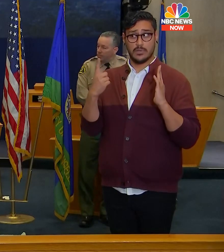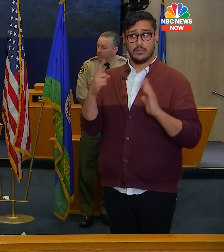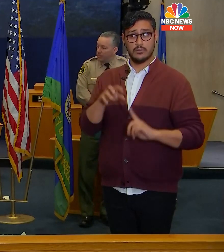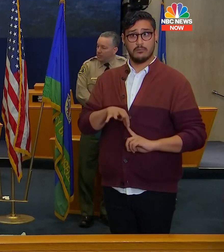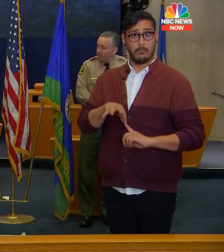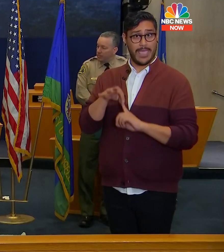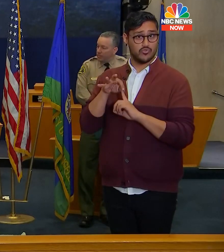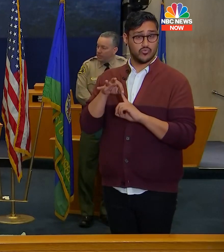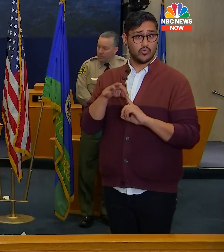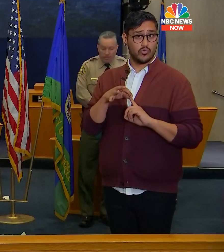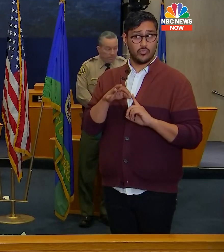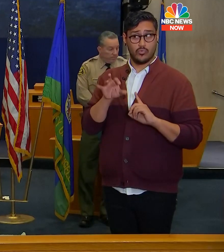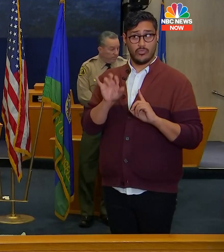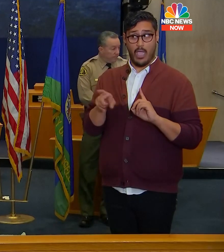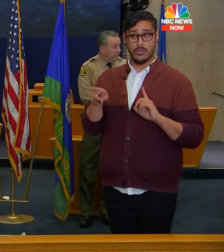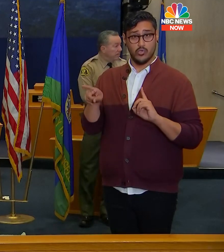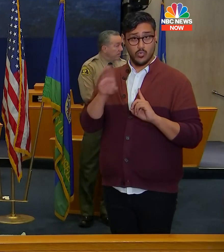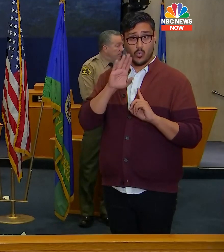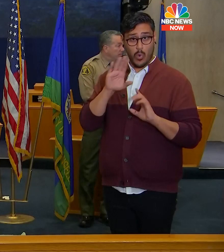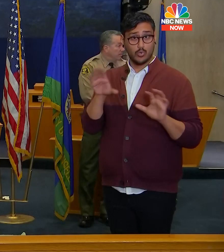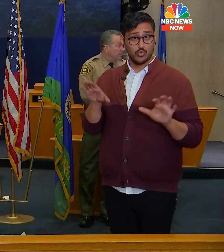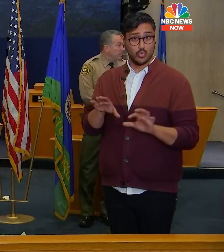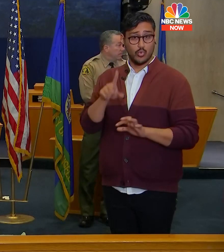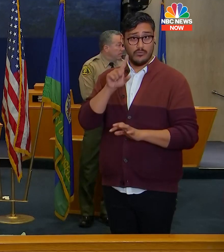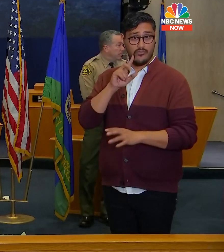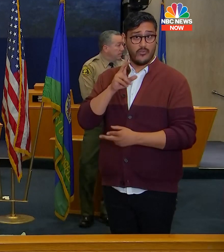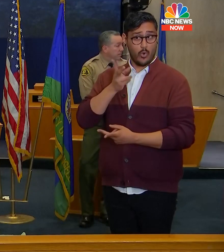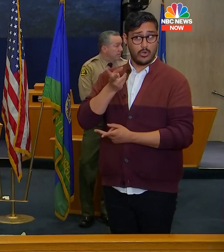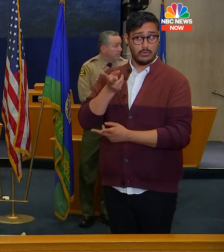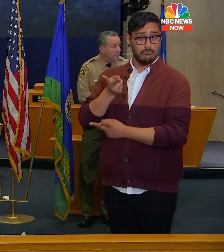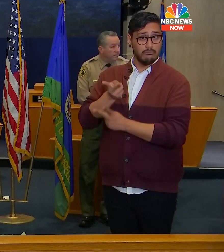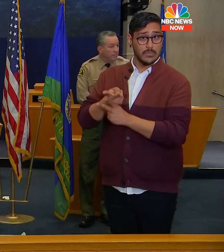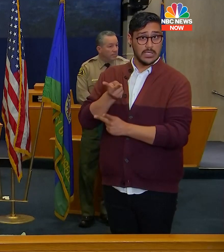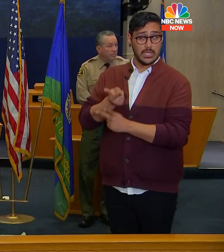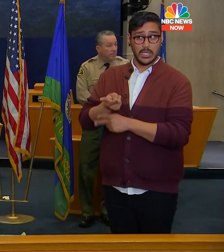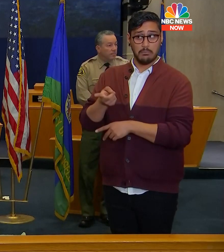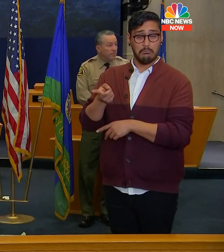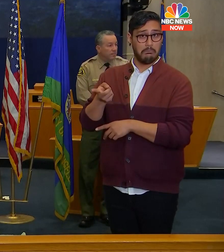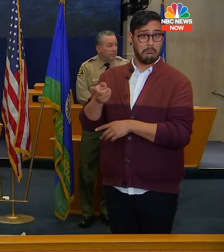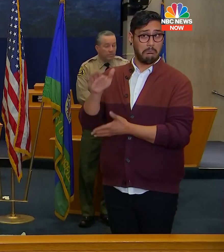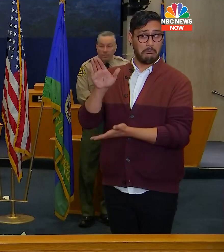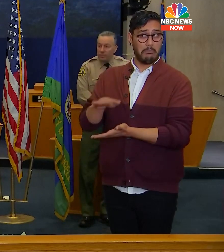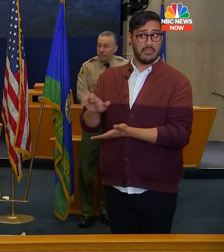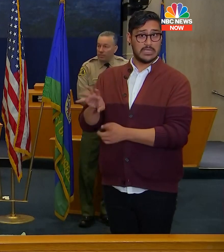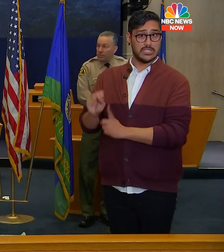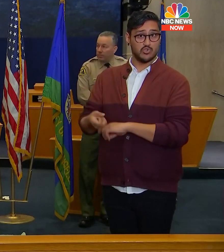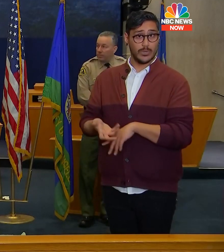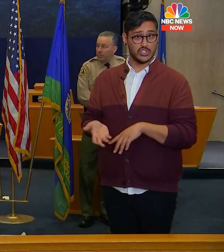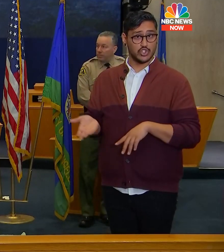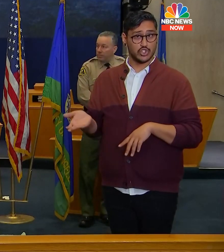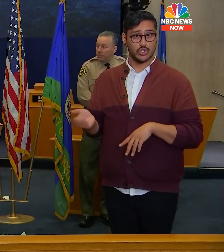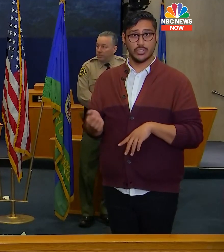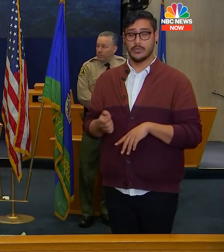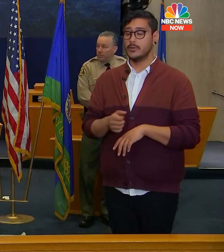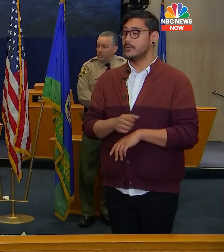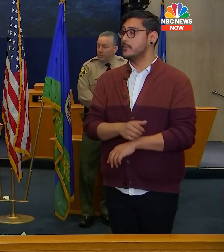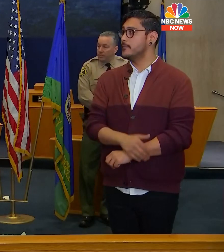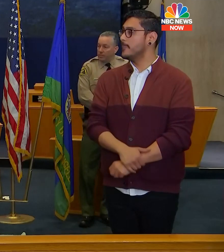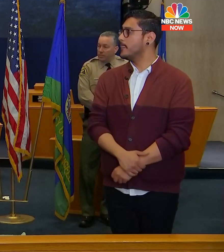special that you're doing to keep abreast of that situation. I'm going to let Dr. Pereira answer that